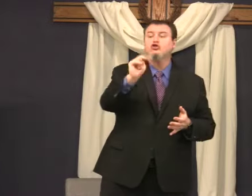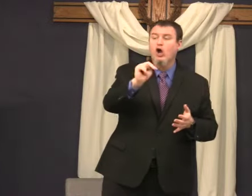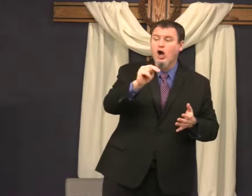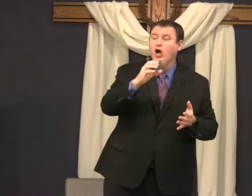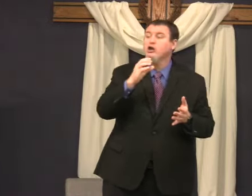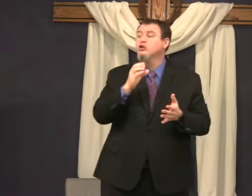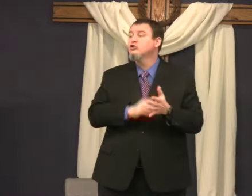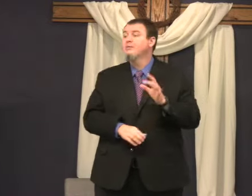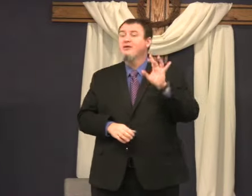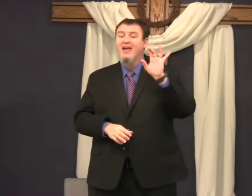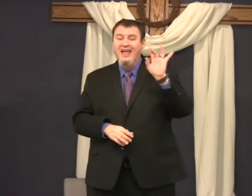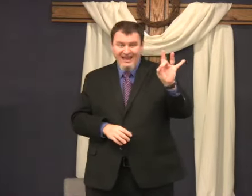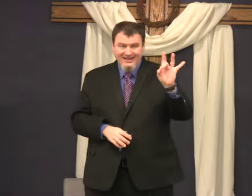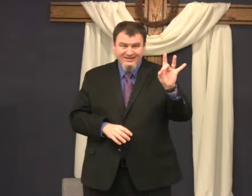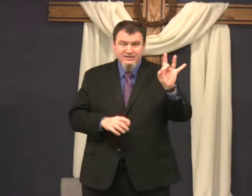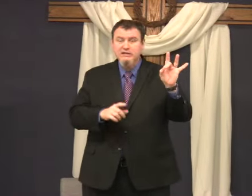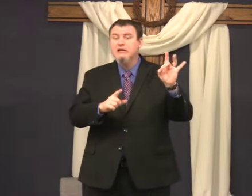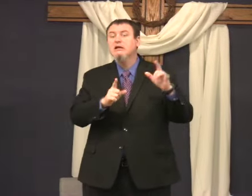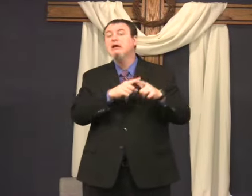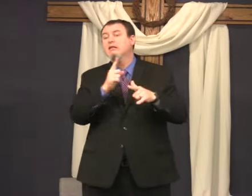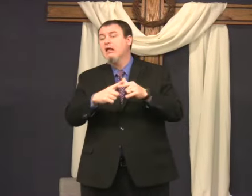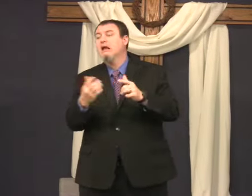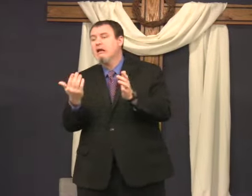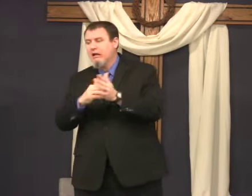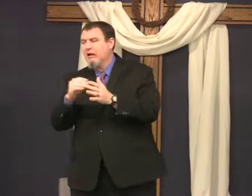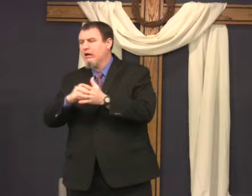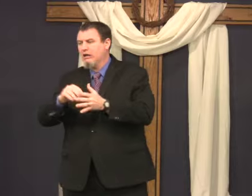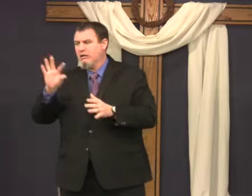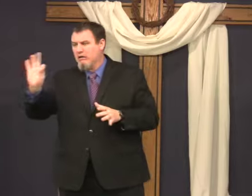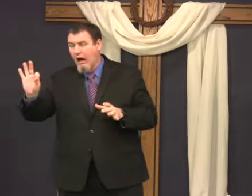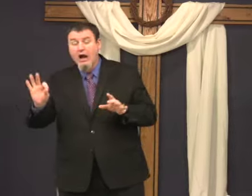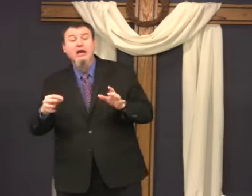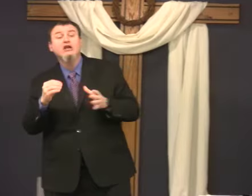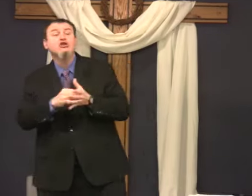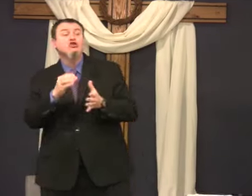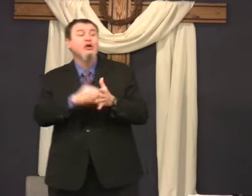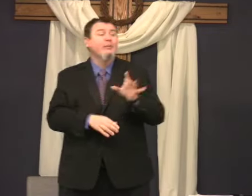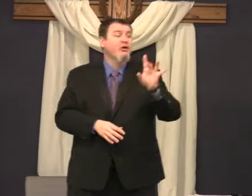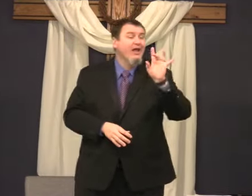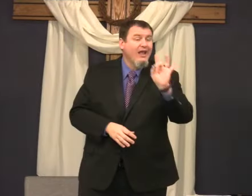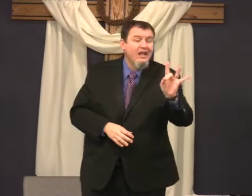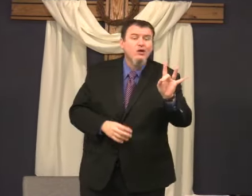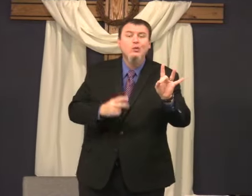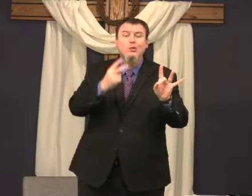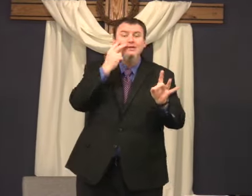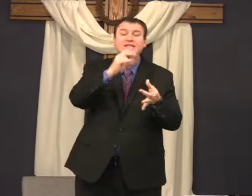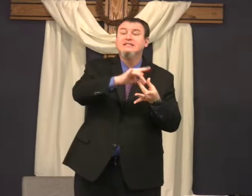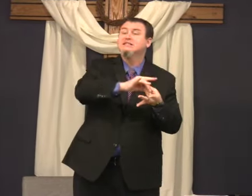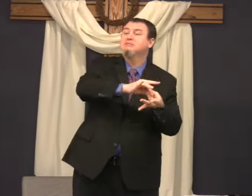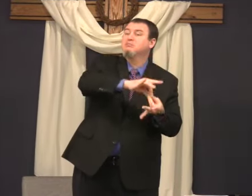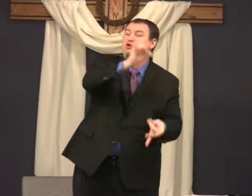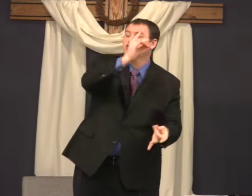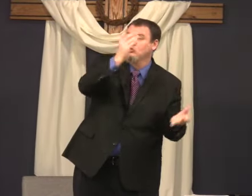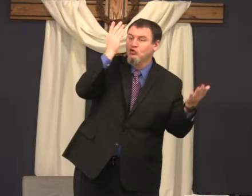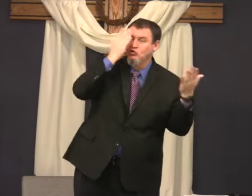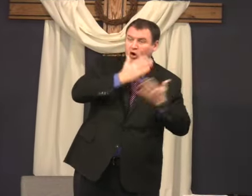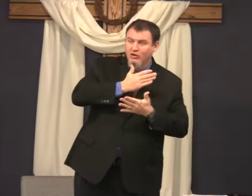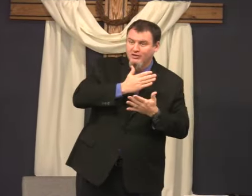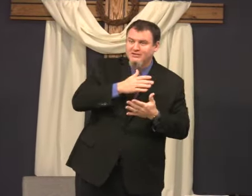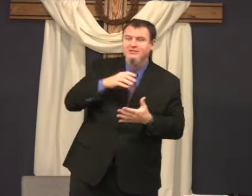looked in John chapter 8, and then again in chapter 9. Chapter 8,